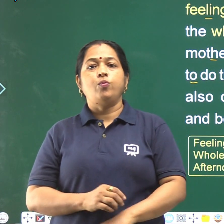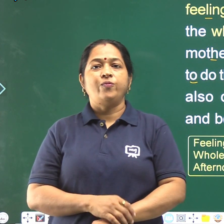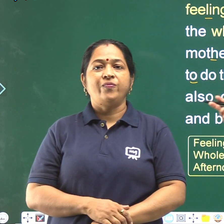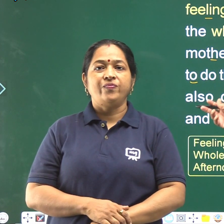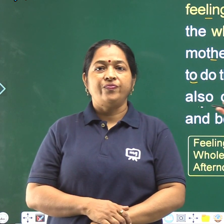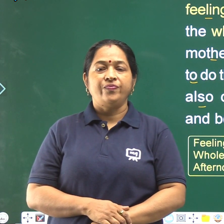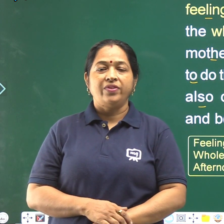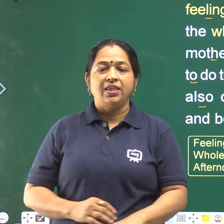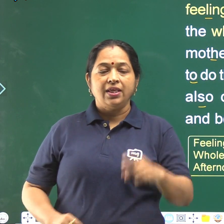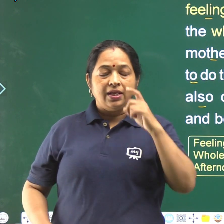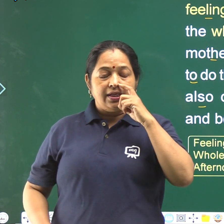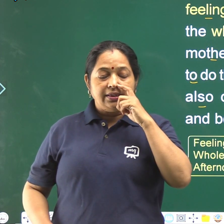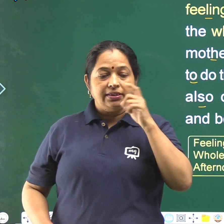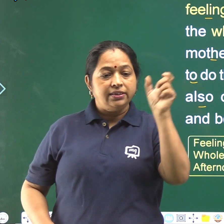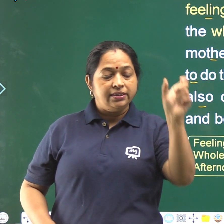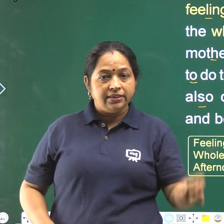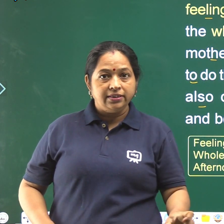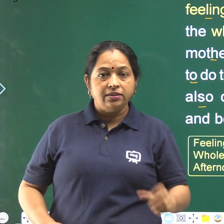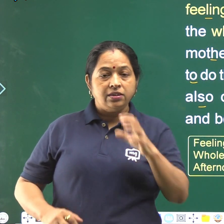she also climbed